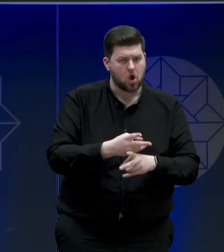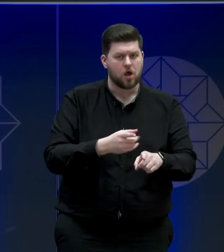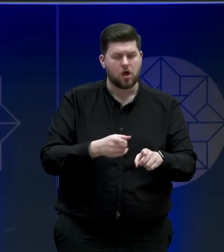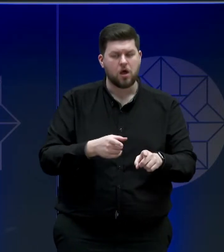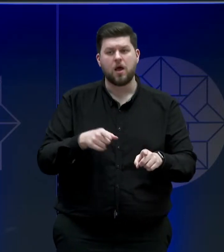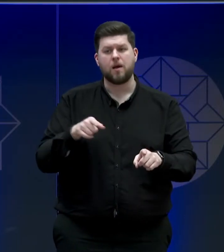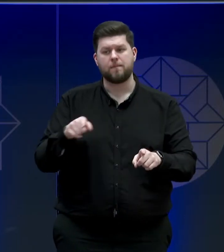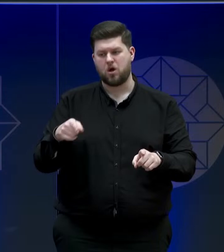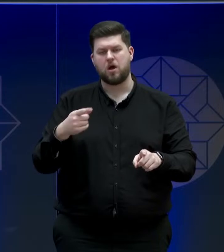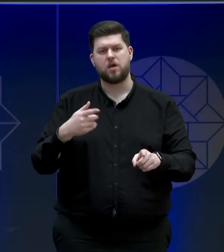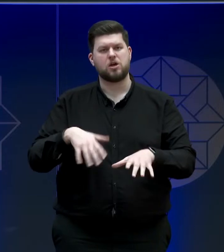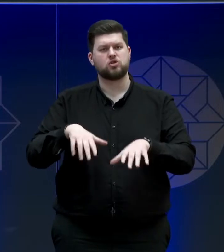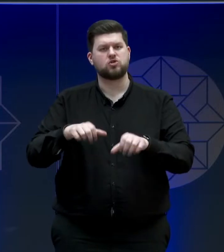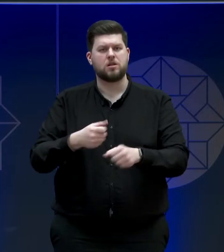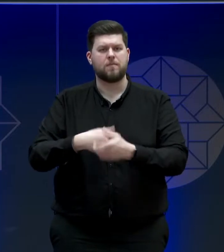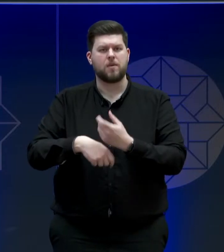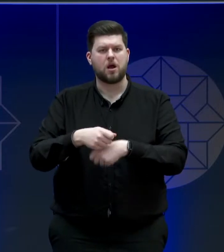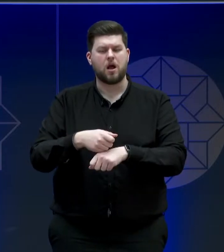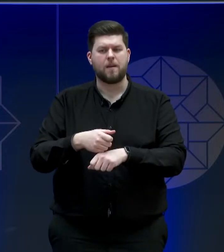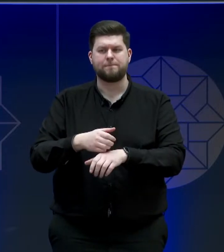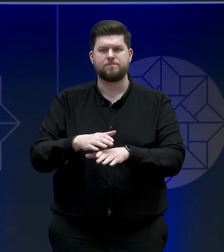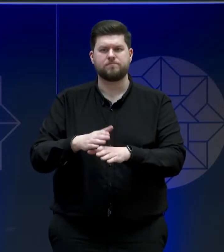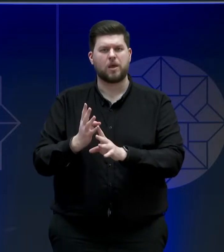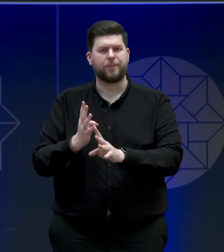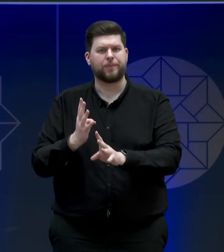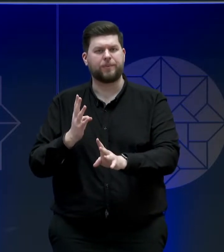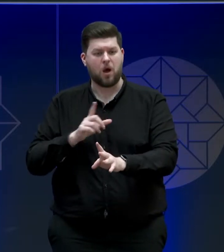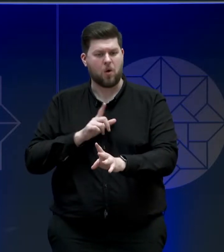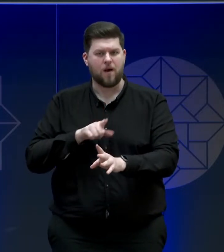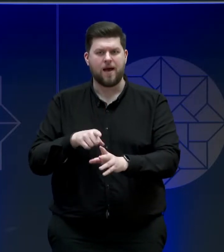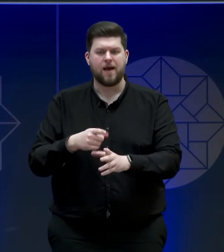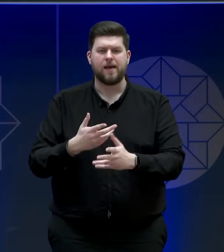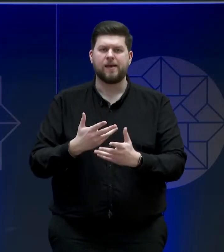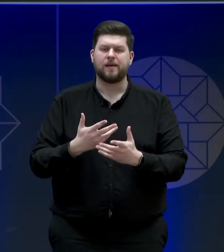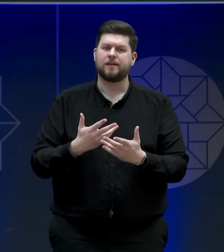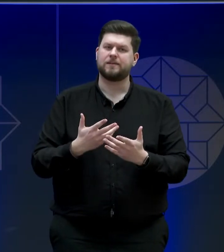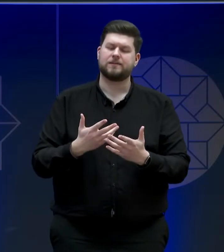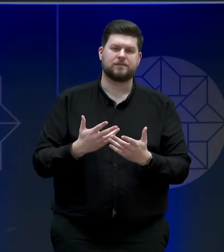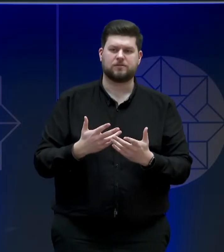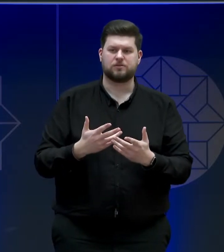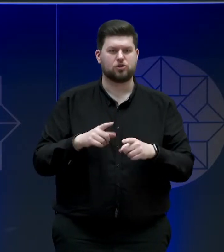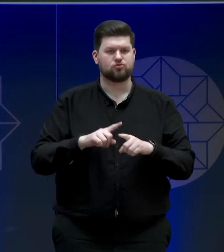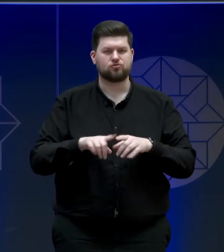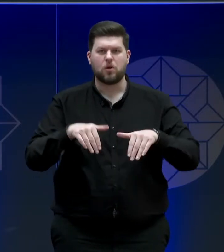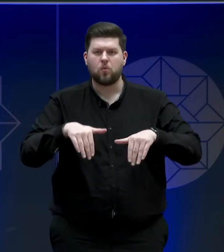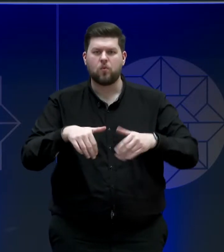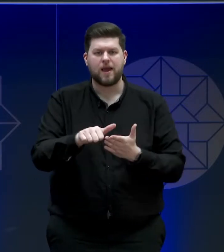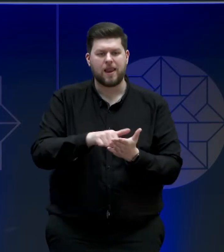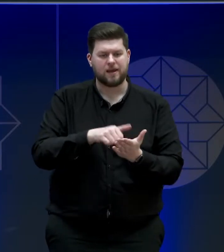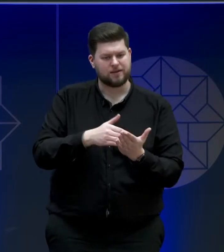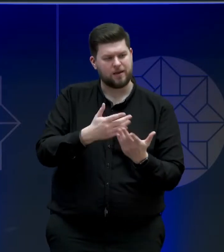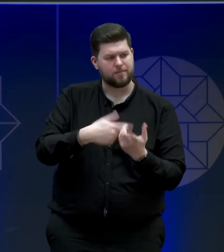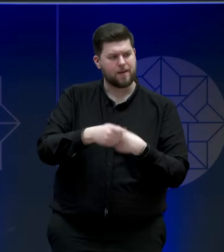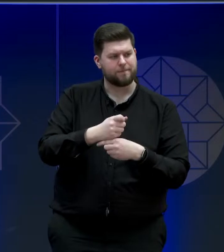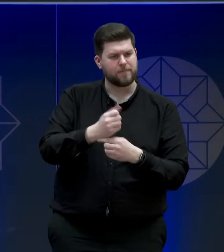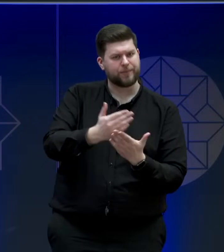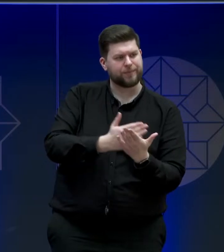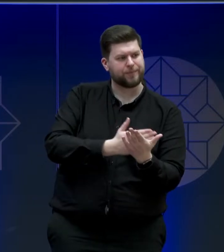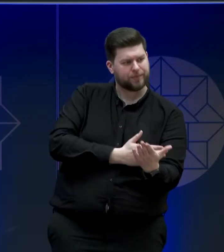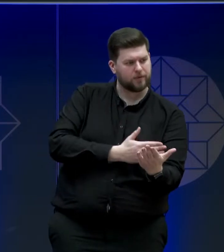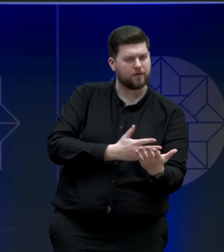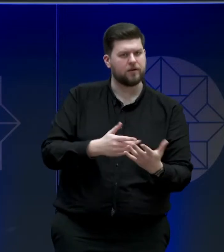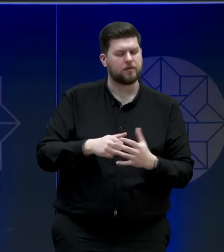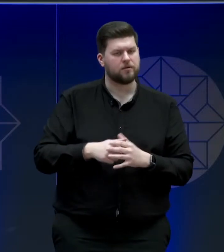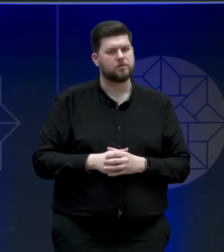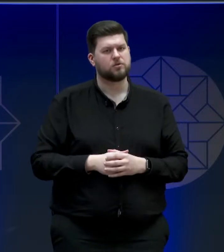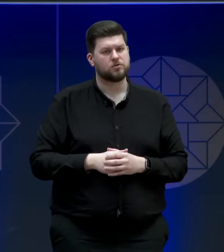the spillover of patients that required to be boarded in the hospital because of delayed discharge. So the